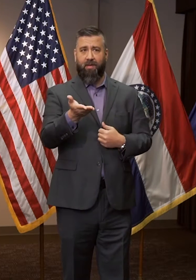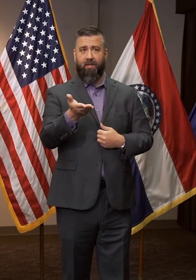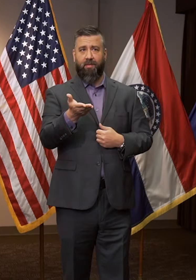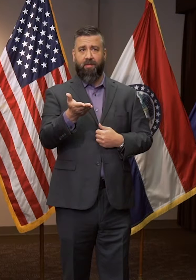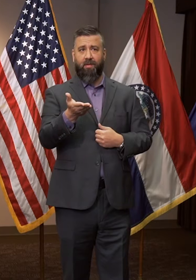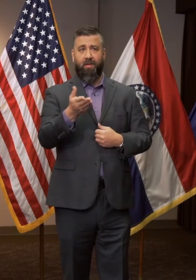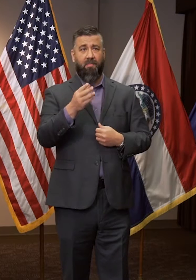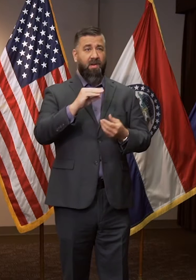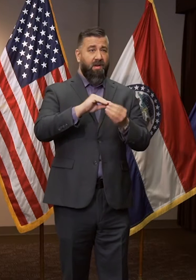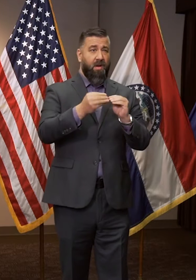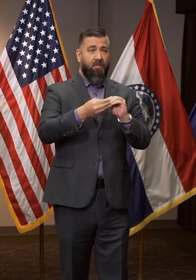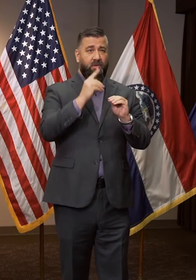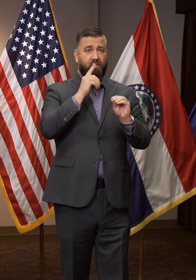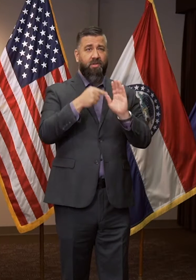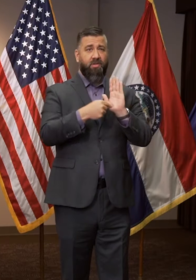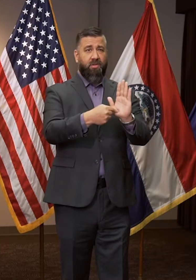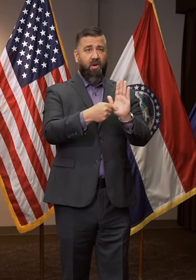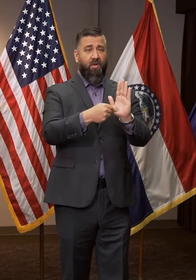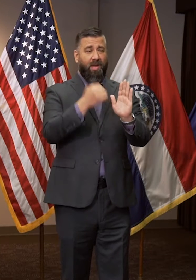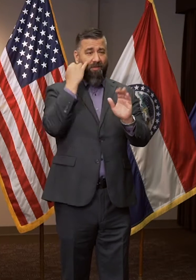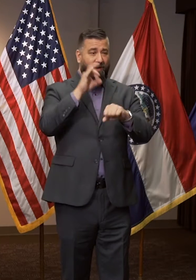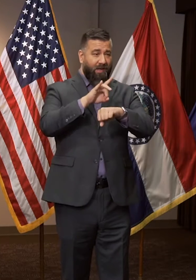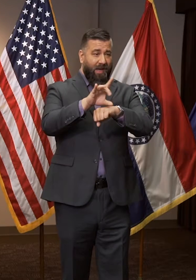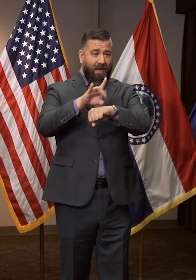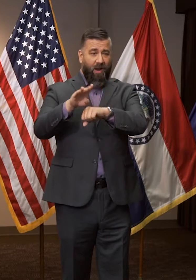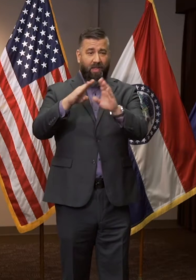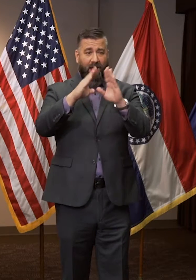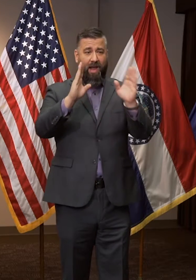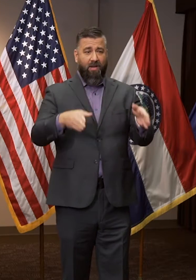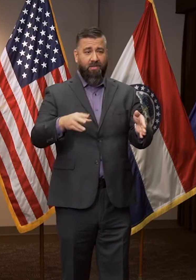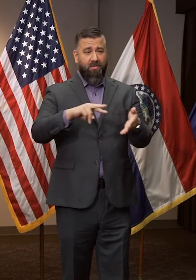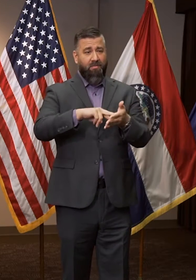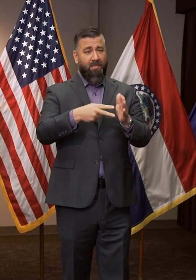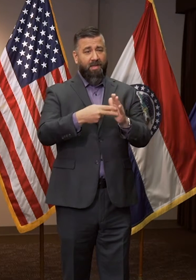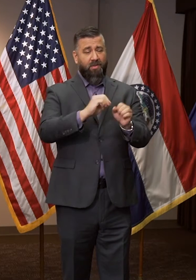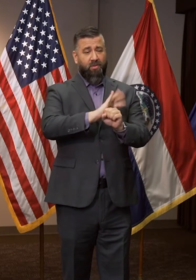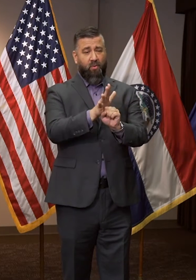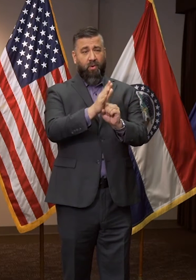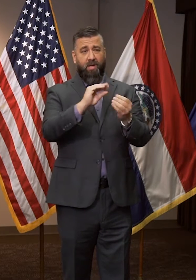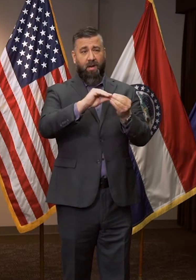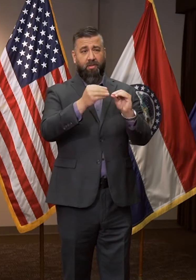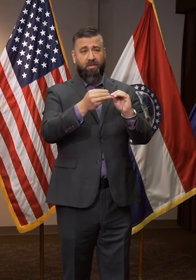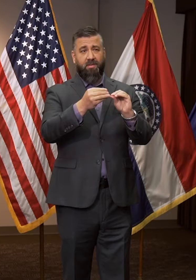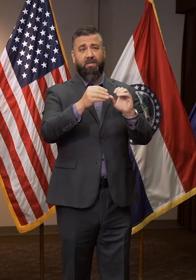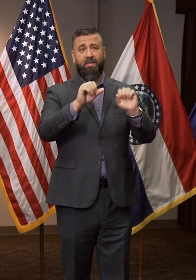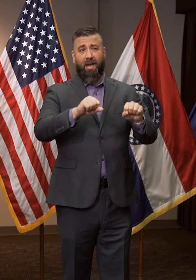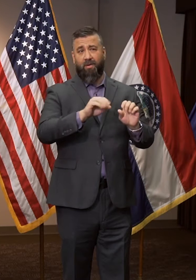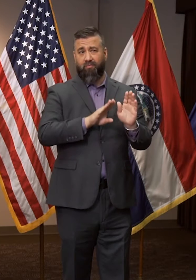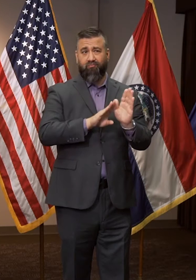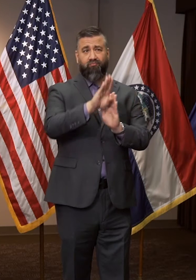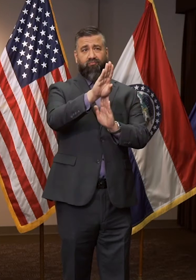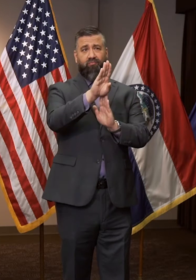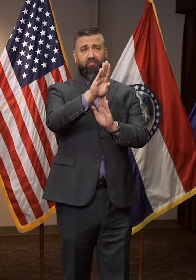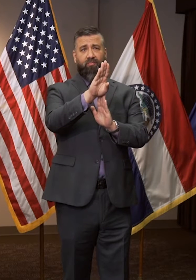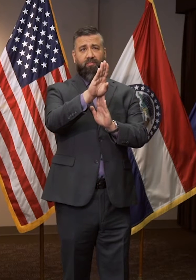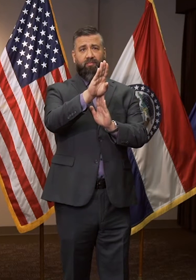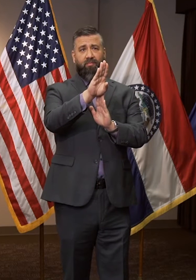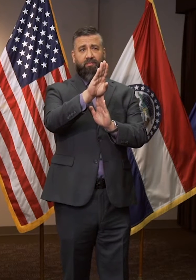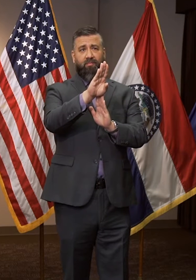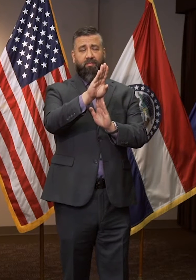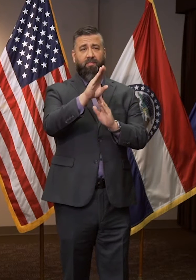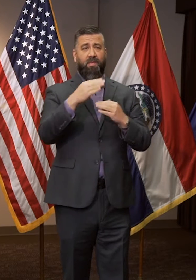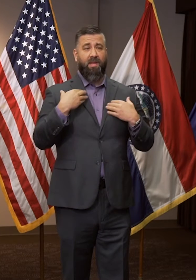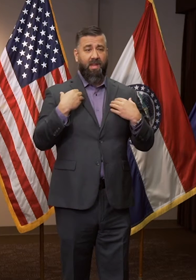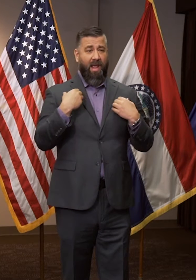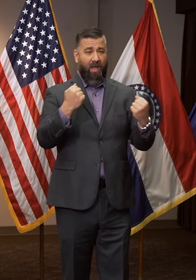could trigger more cases of COVID-19 in our community. Our Director of Public Health has advised me that allowing evictions during a pandemic